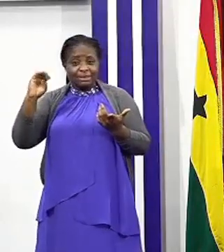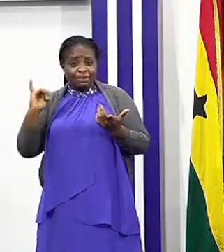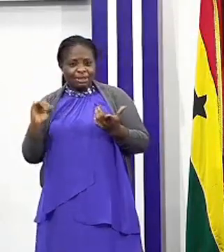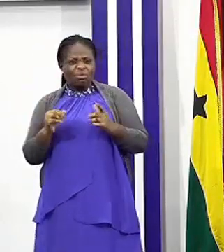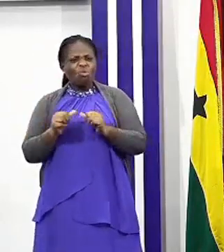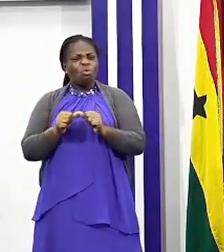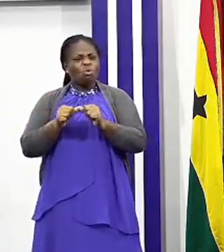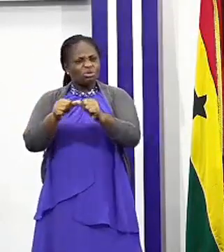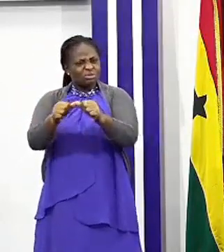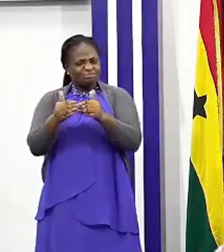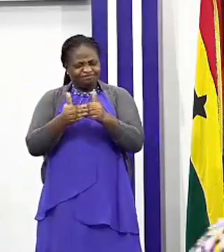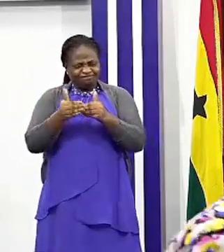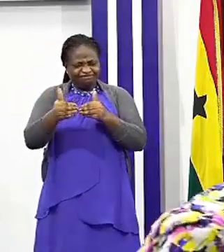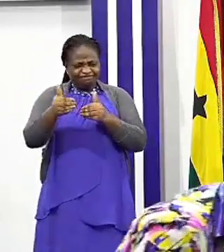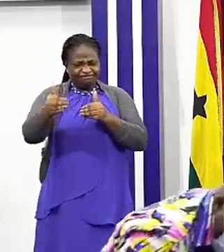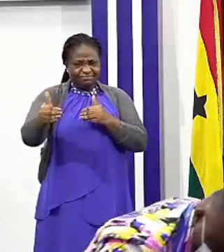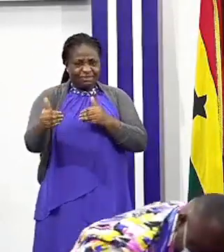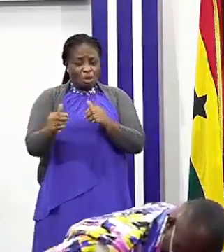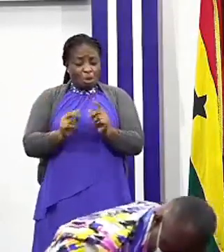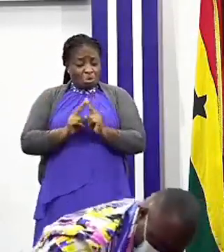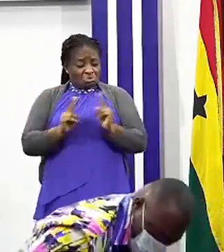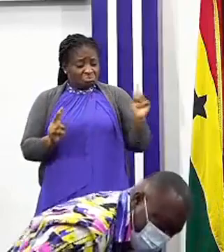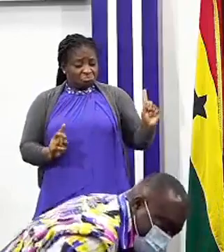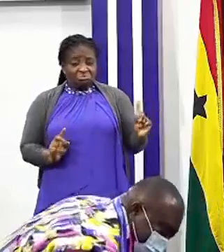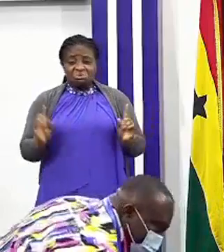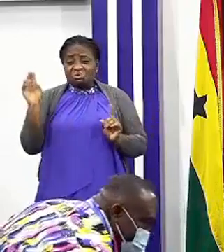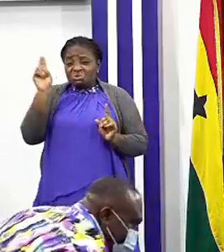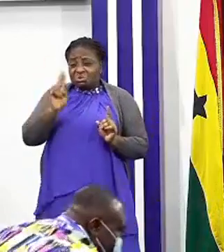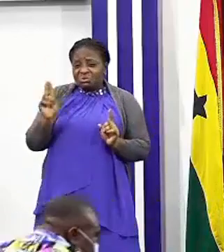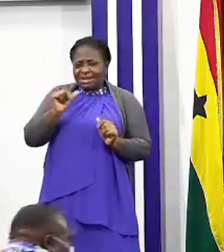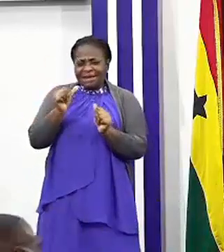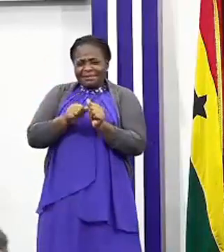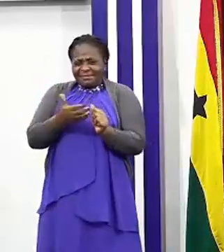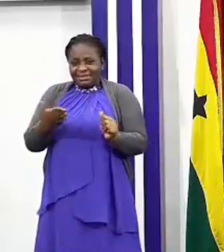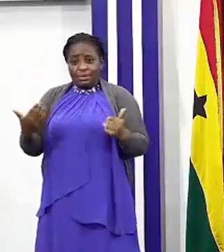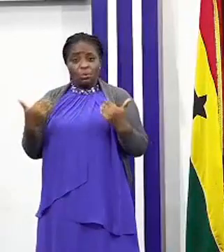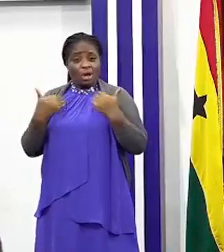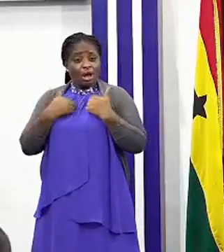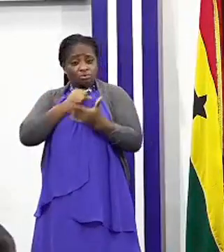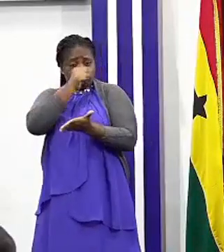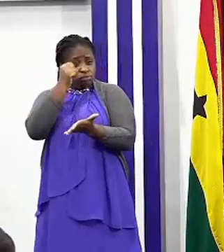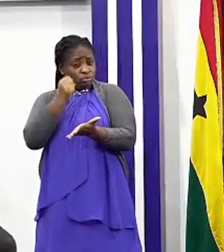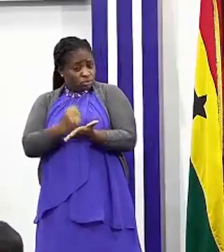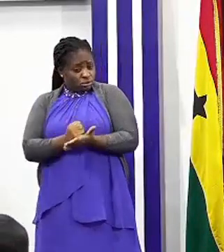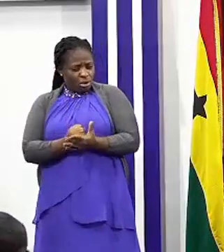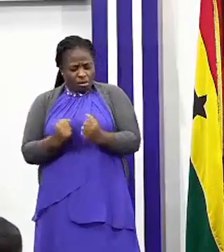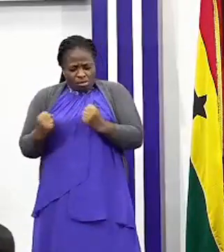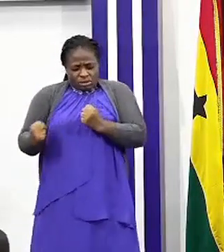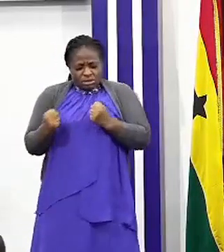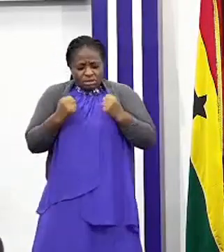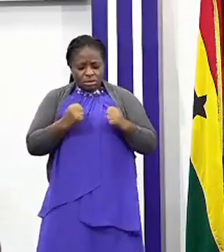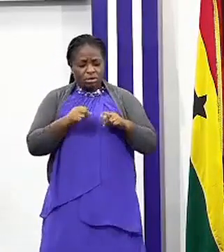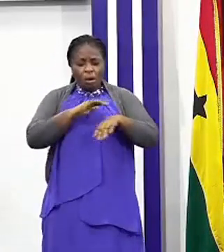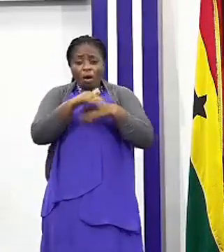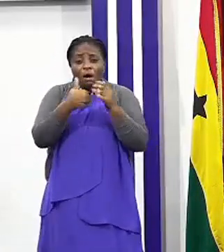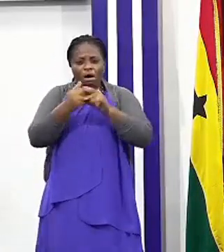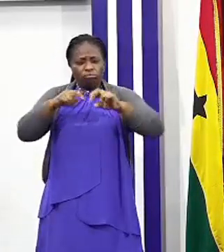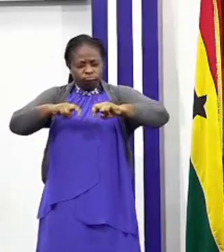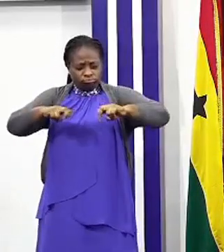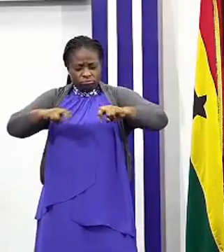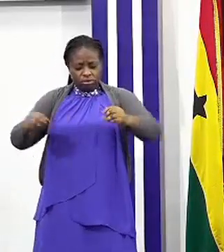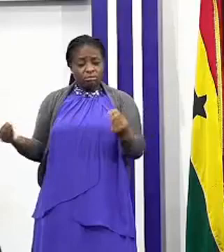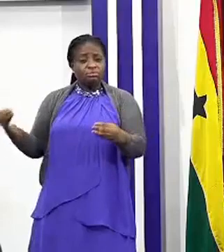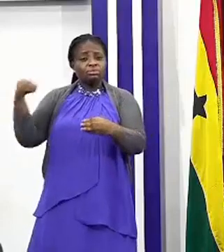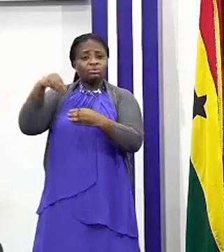So we are going to use everything that we have to make sure that we strengthen all our research capacities,